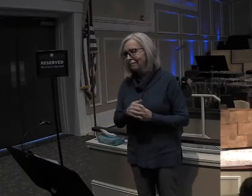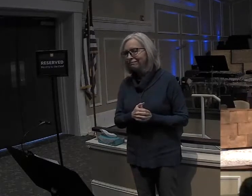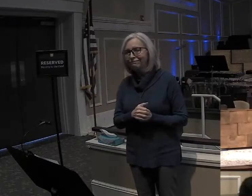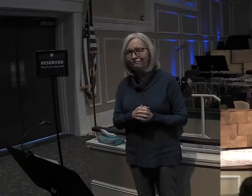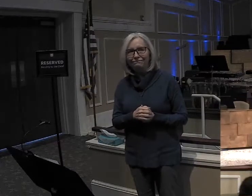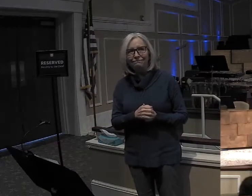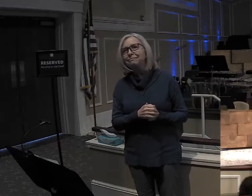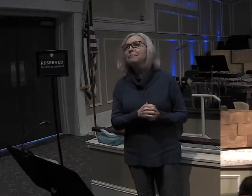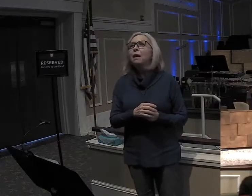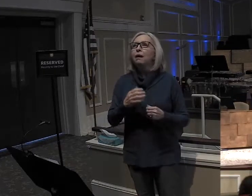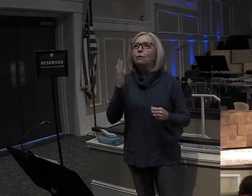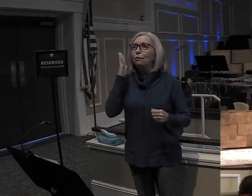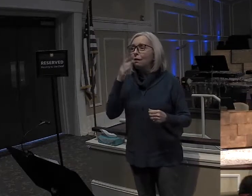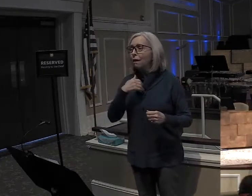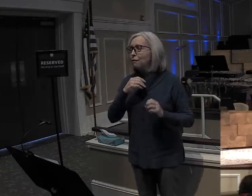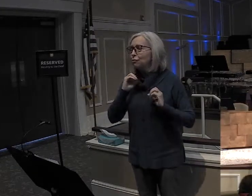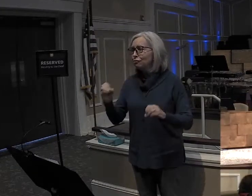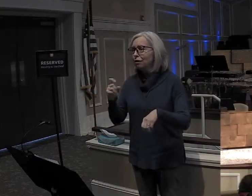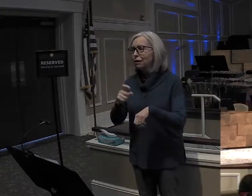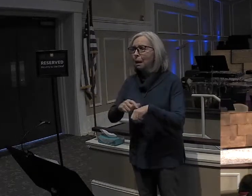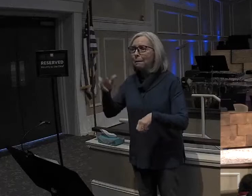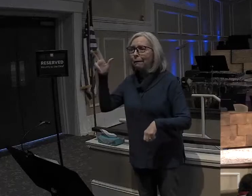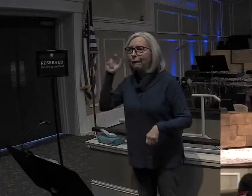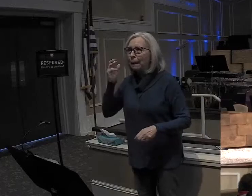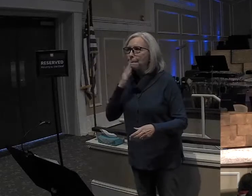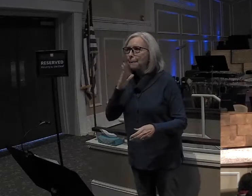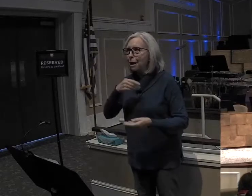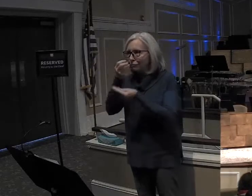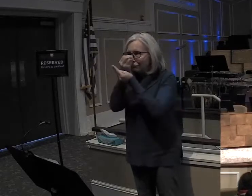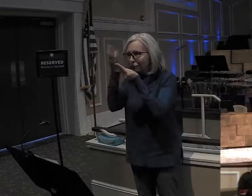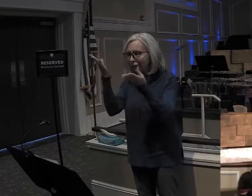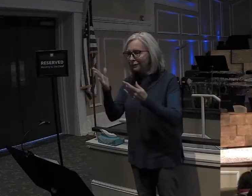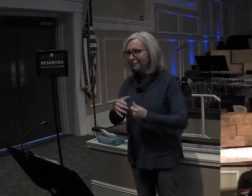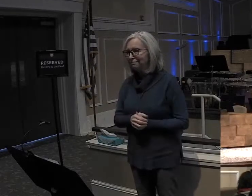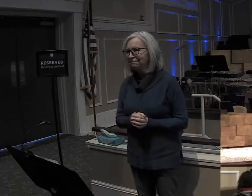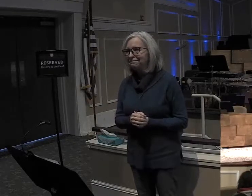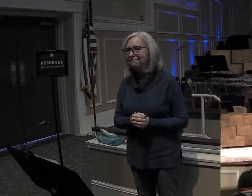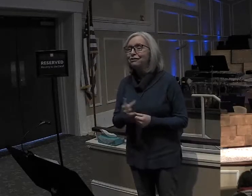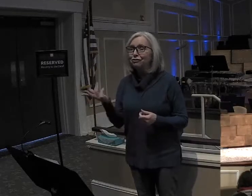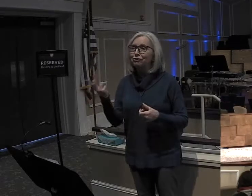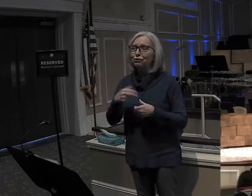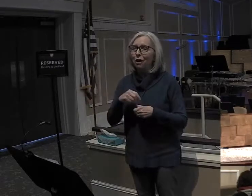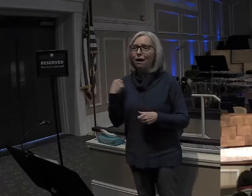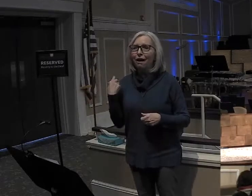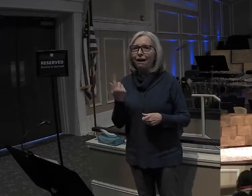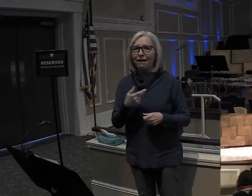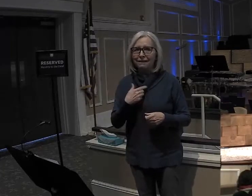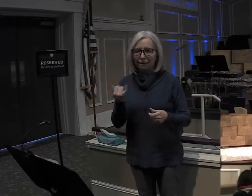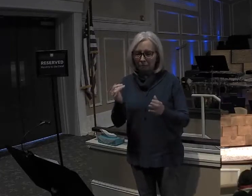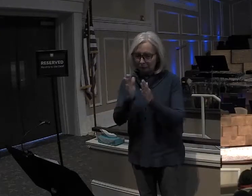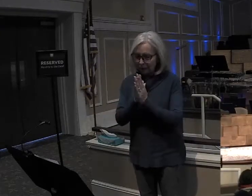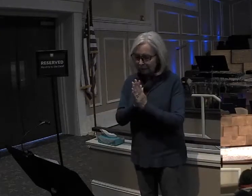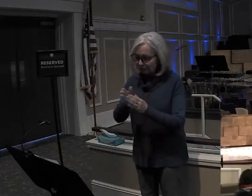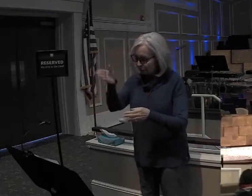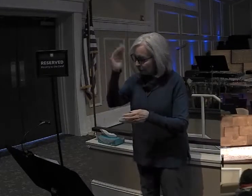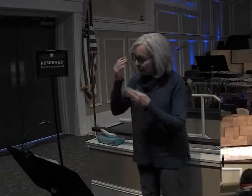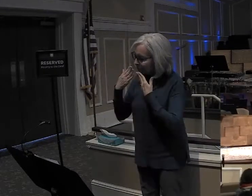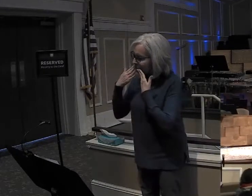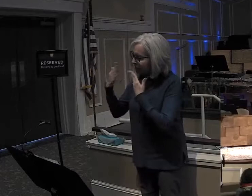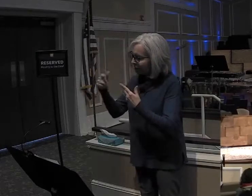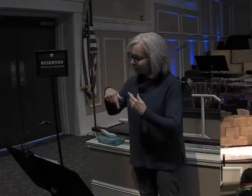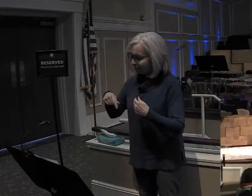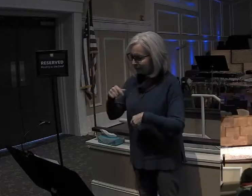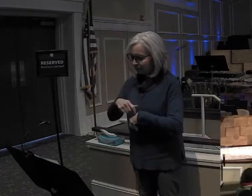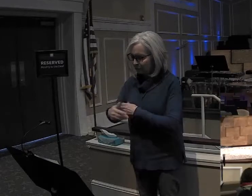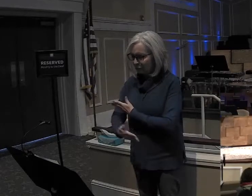don't have time to listen to all that bad news. And so join up with us. Let me pray for us. We'll be dismissed. God, we thank You for this morning, the